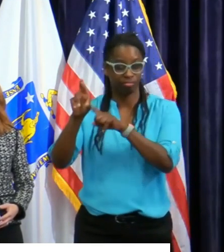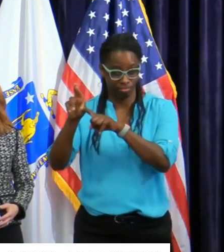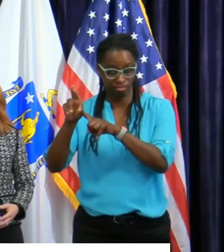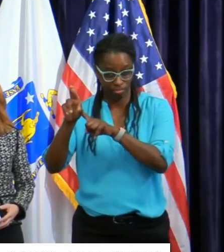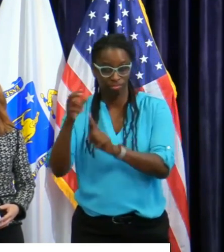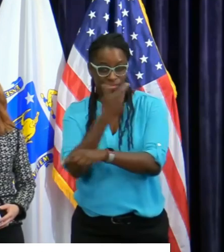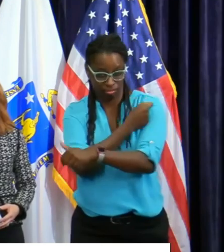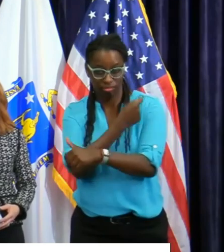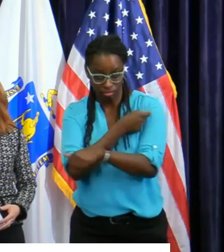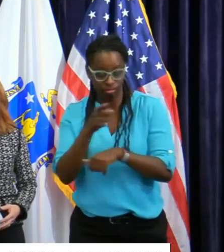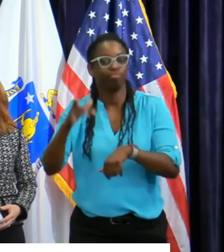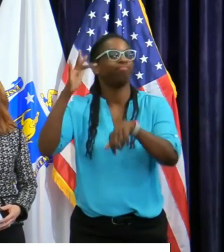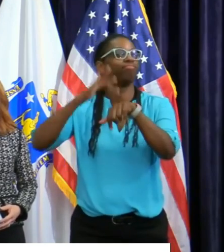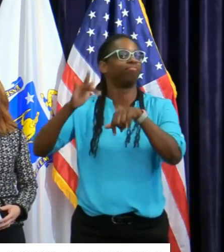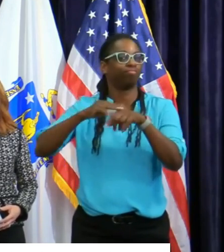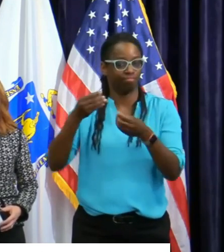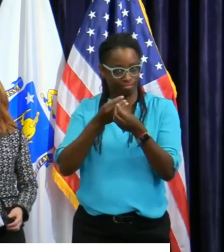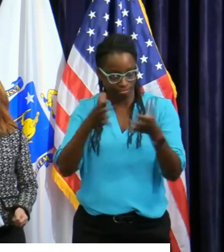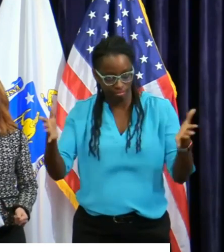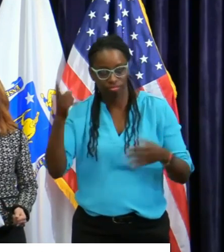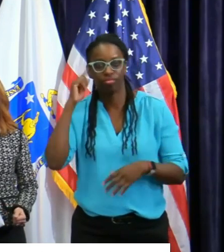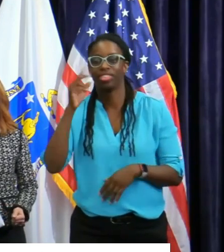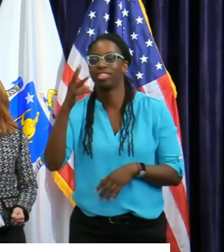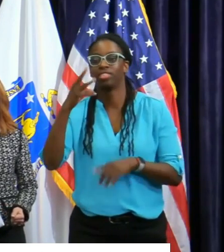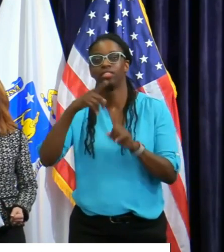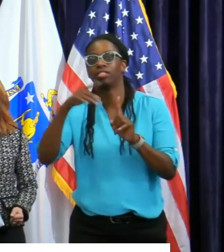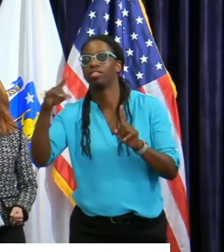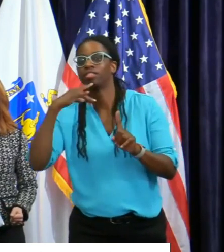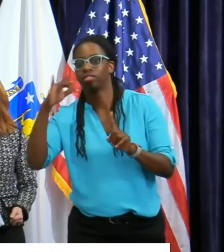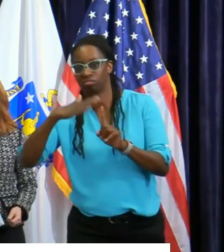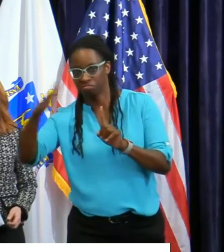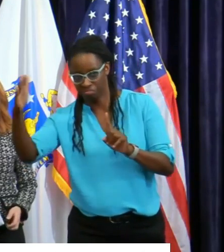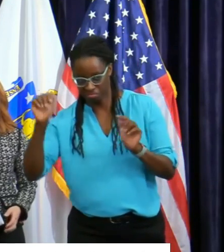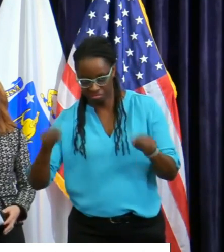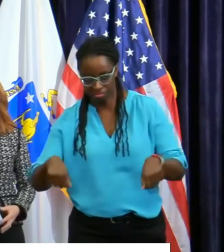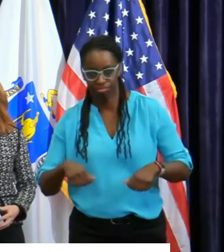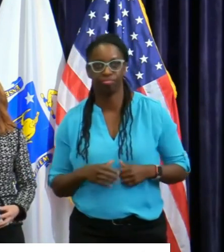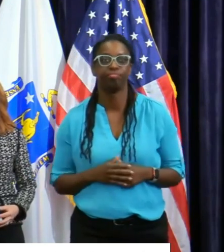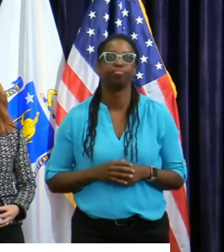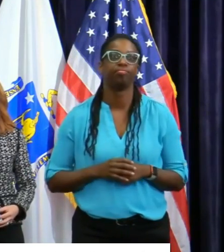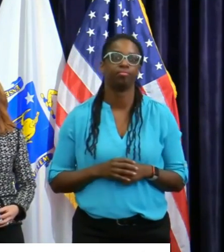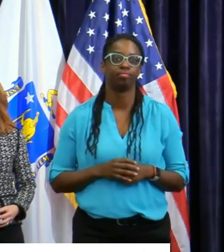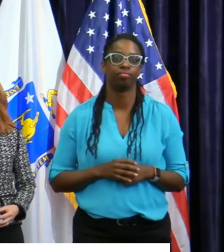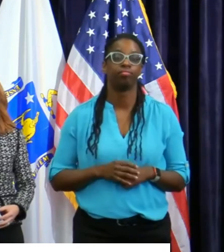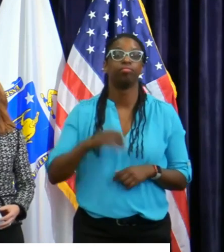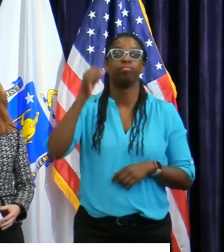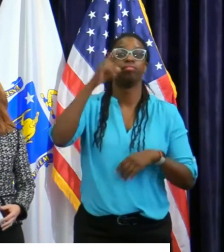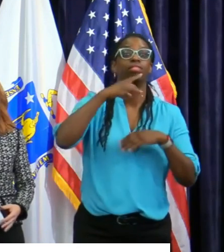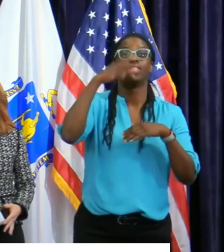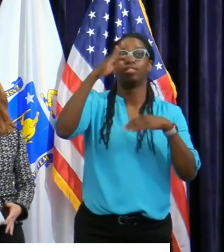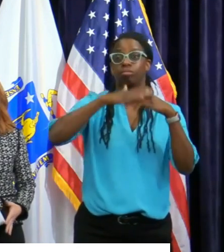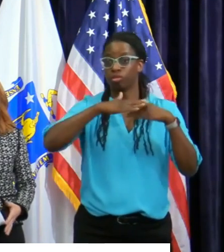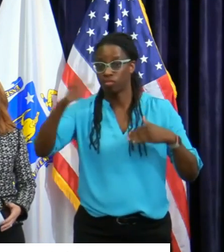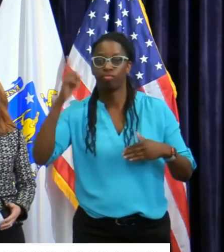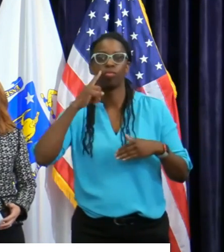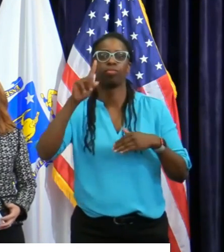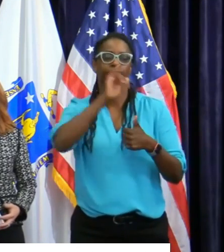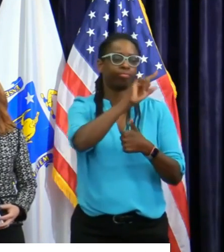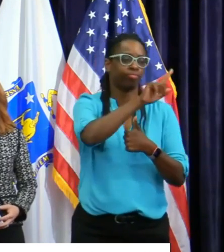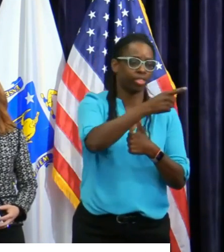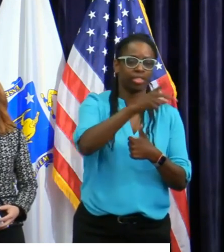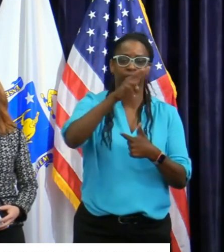and 17, and all three boosters are available to people age 18 or older. And so far,